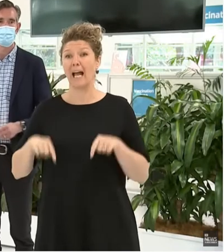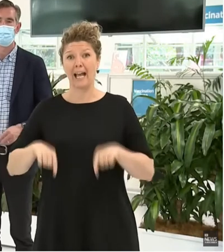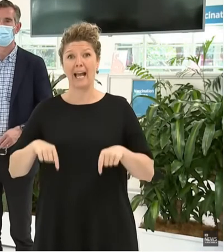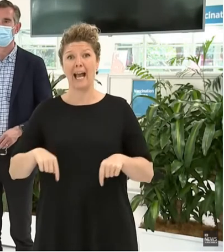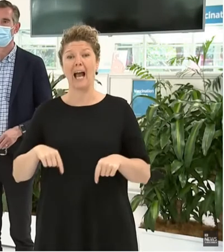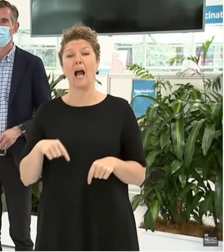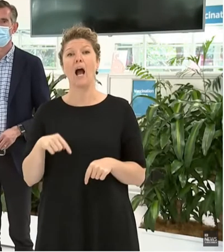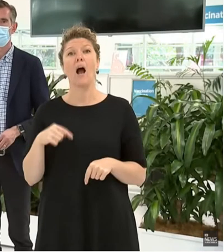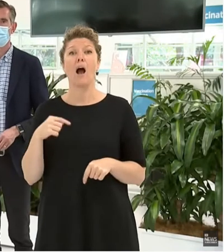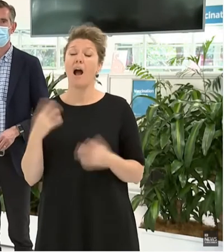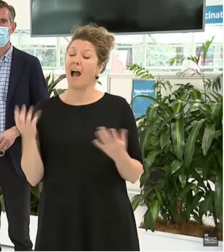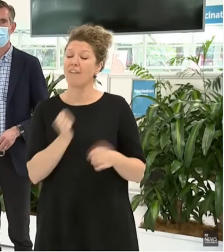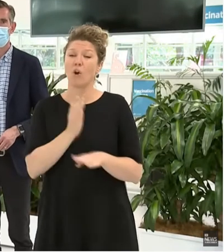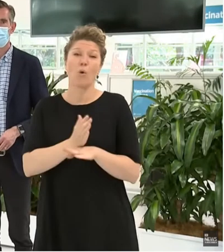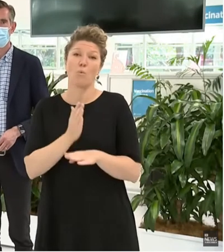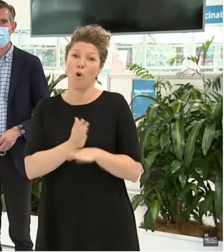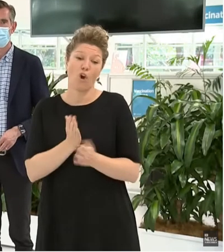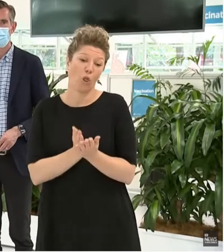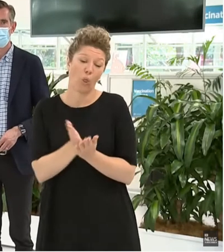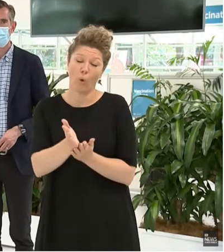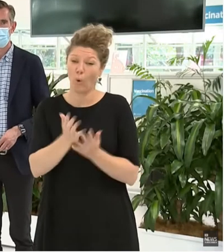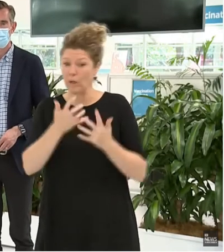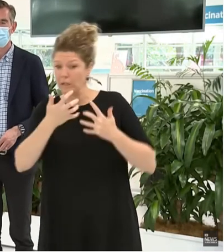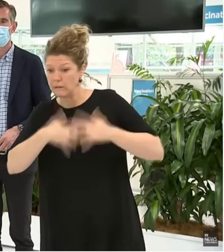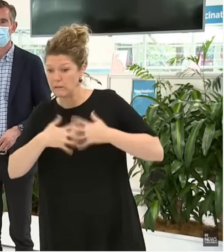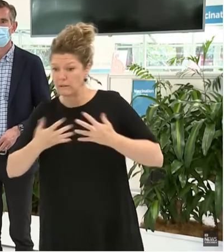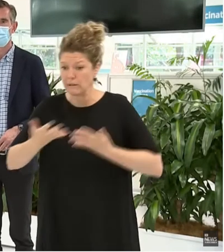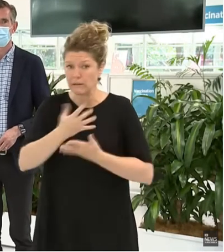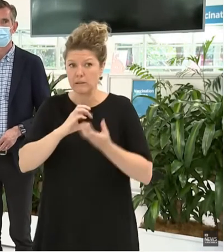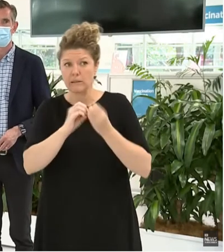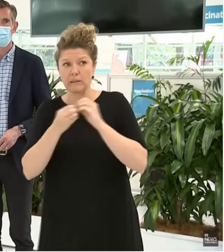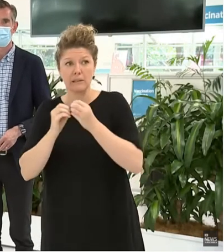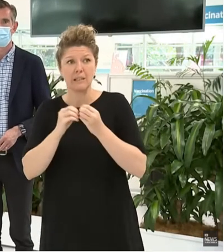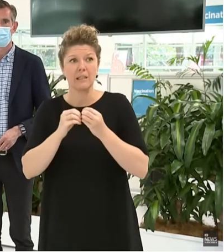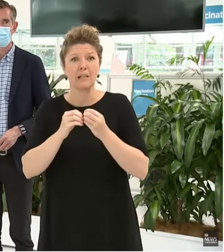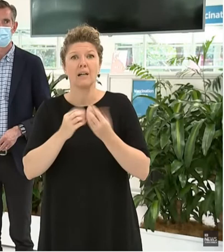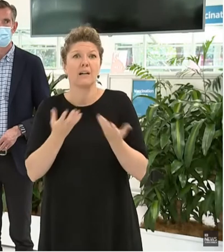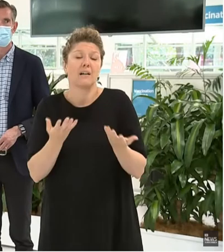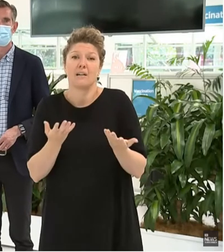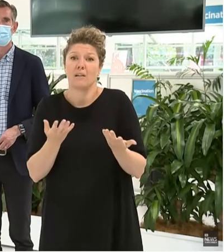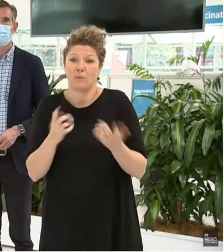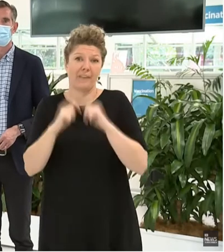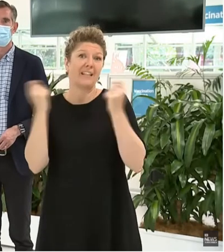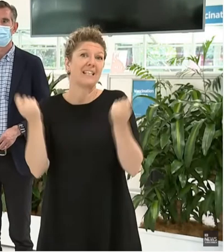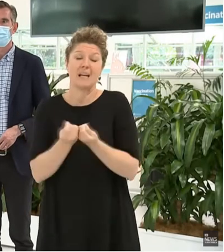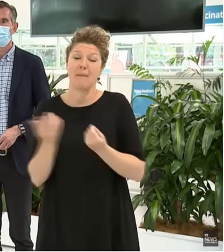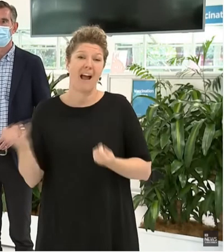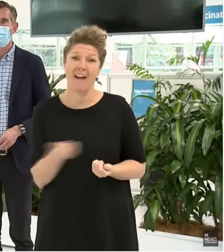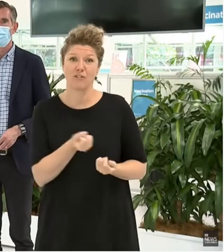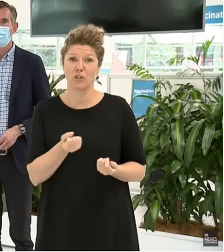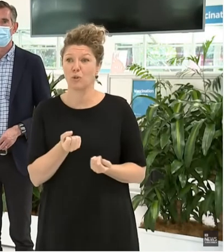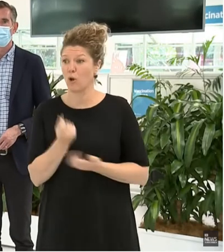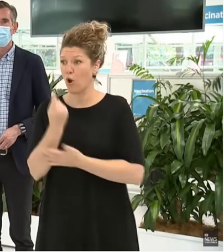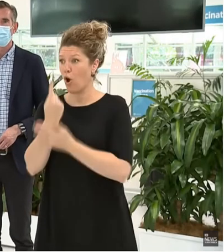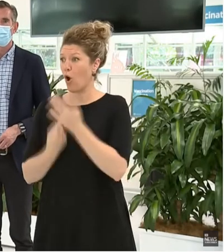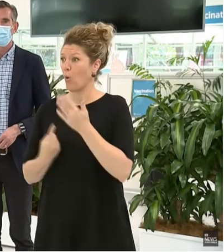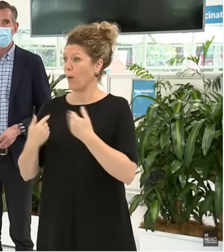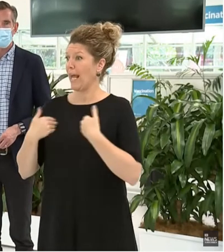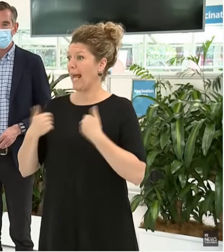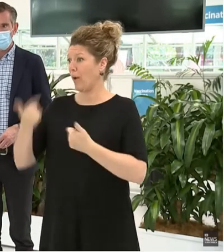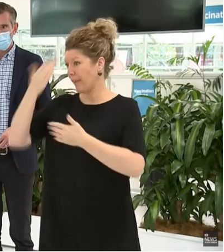is these things have to be worked through and the issues have to be discussed with all of the necessary team, not just the public health